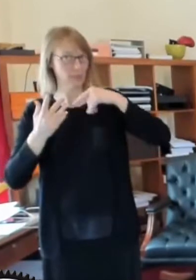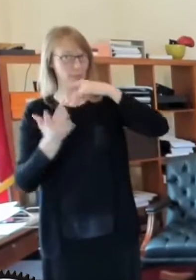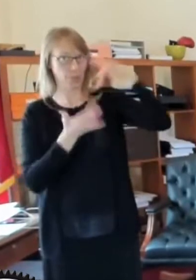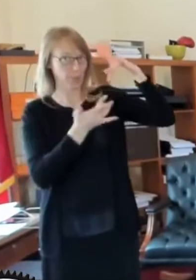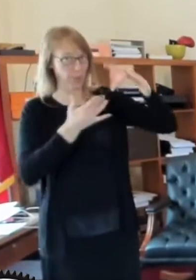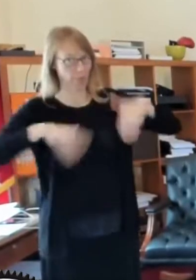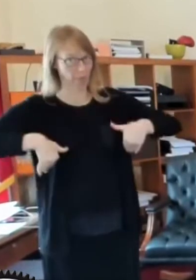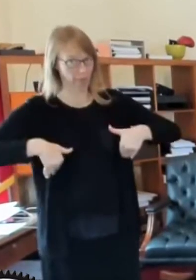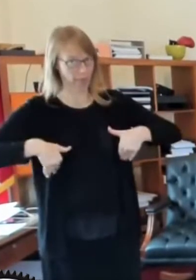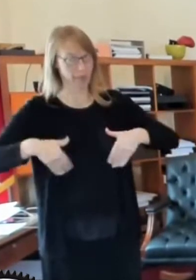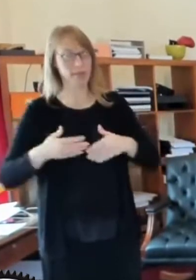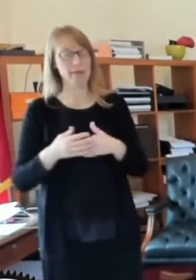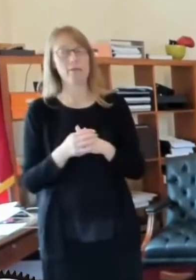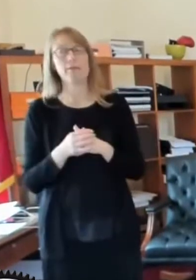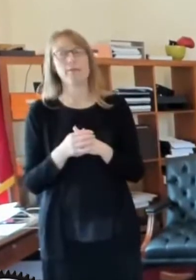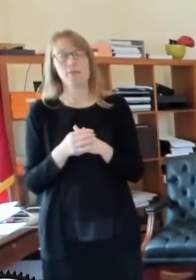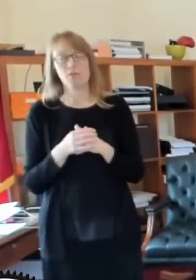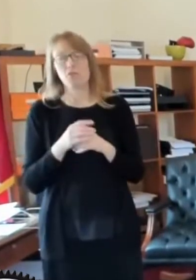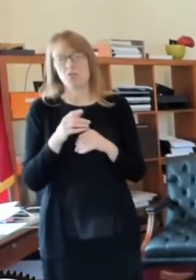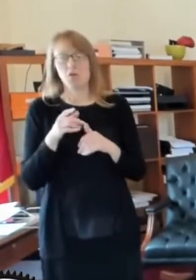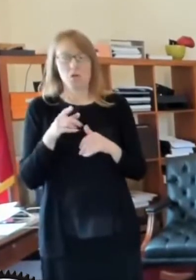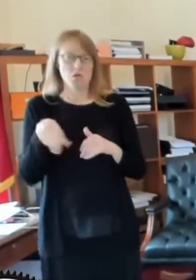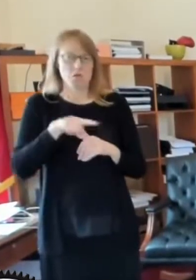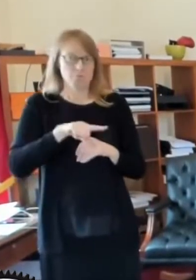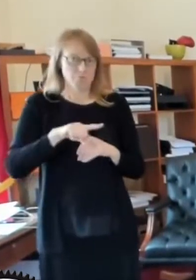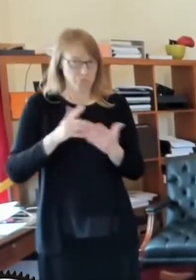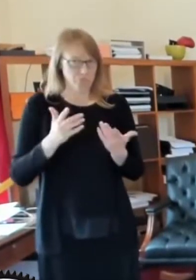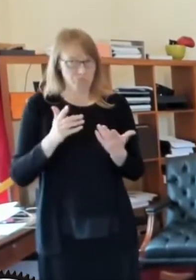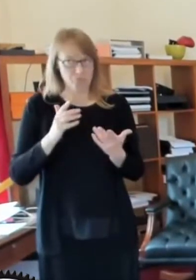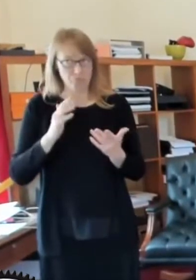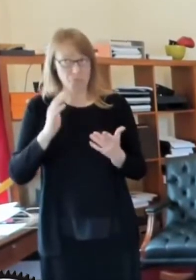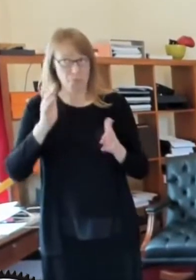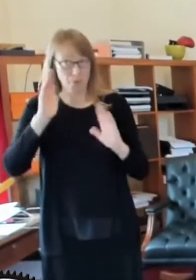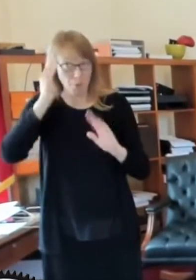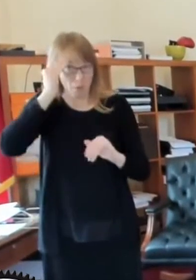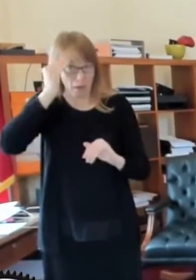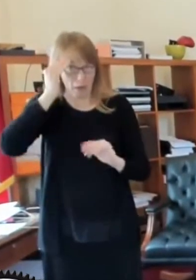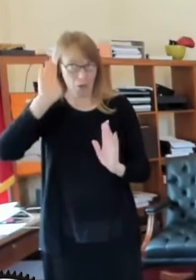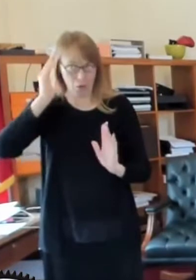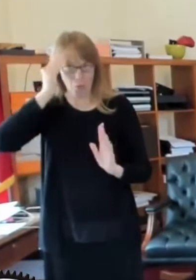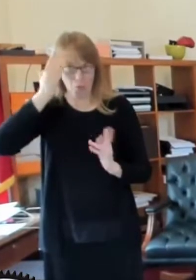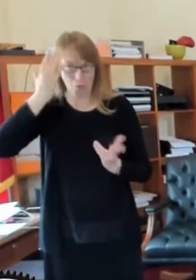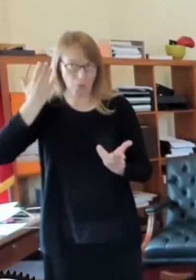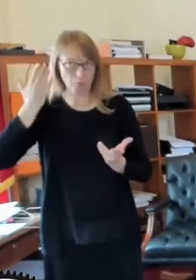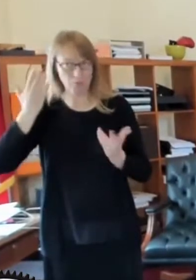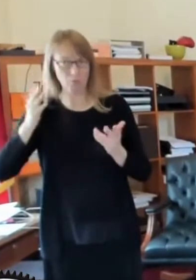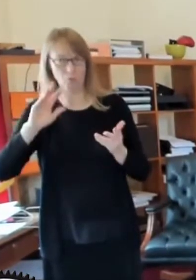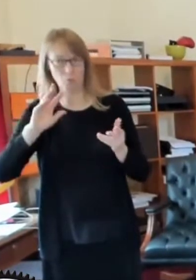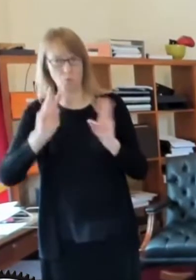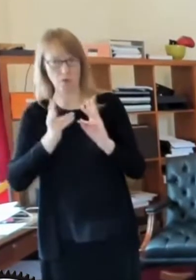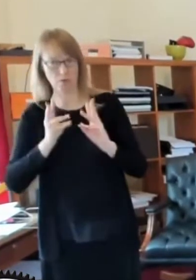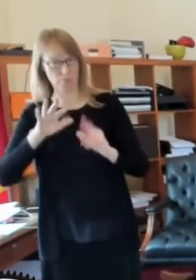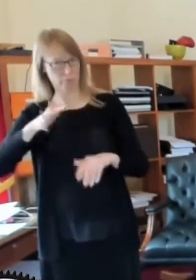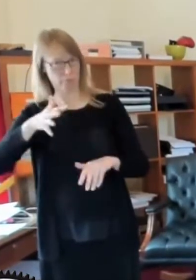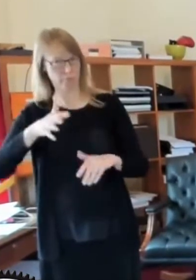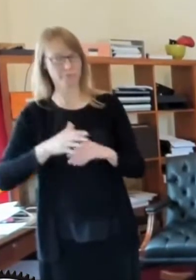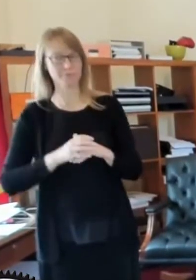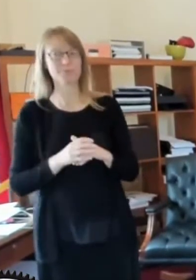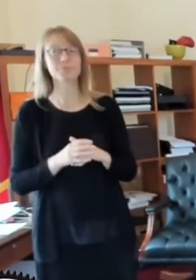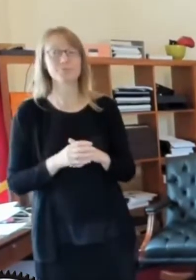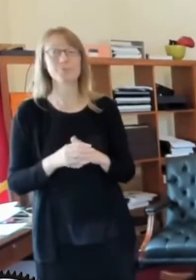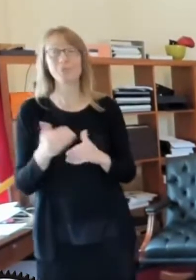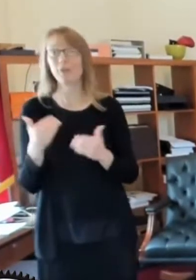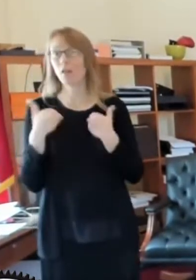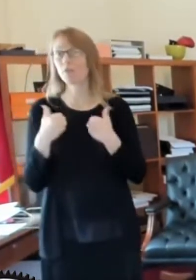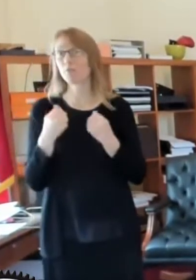of that impending weather situation. Now, I have 4 quick things to talk with you about today, and so I'm going to